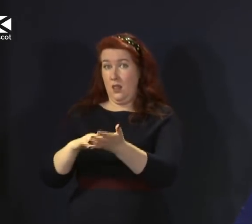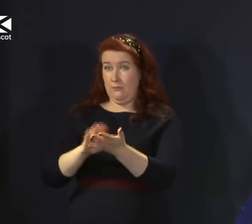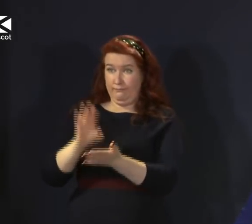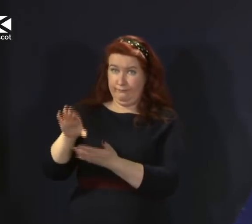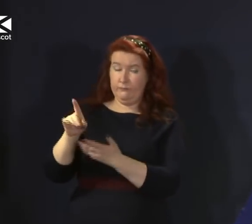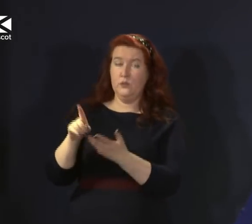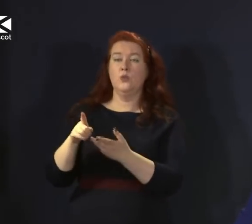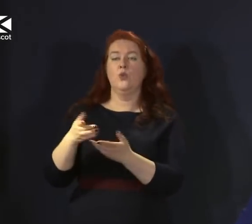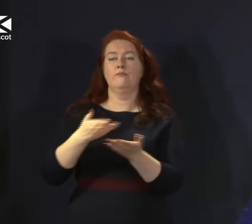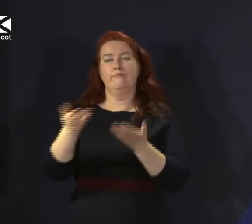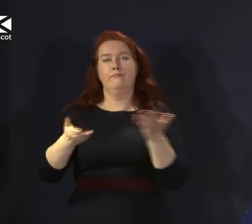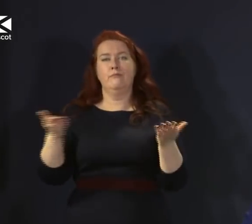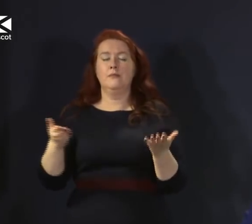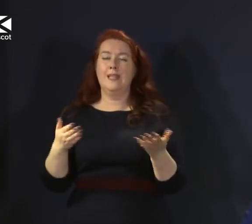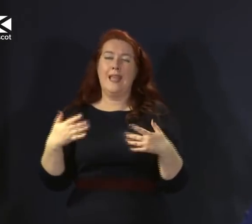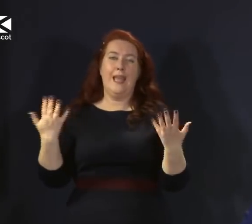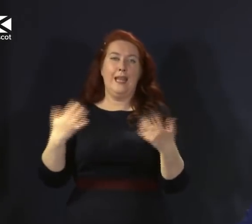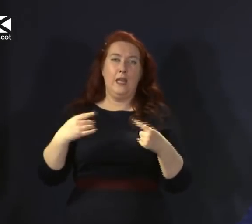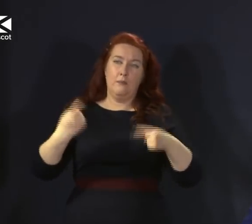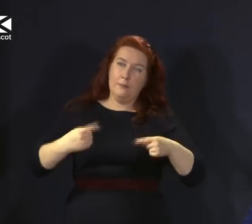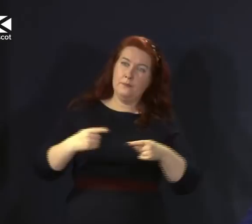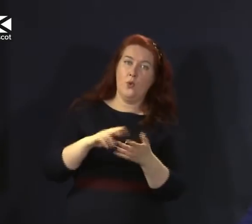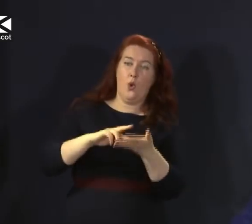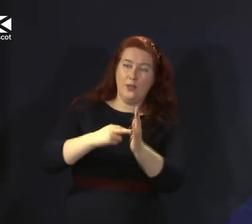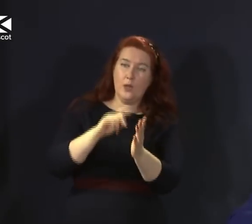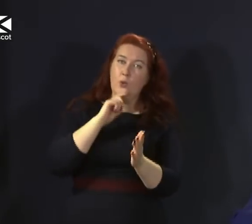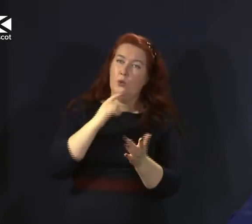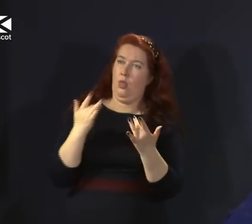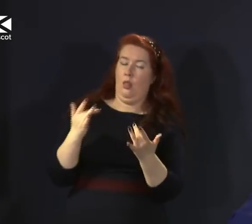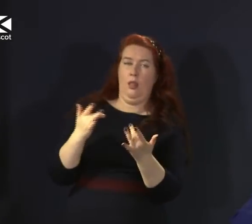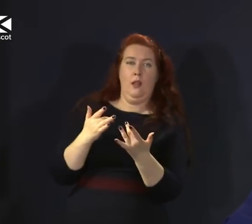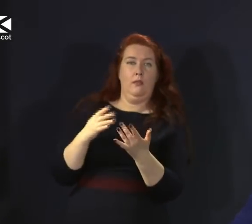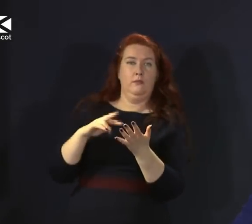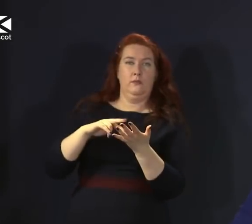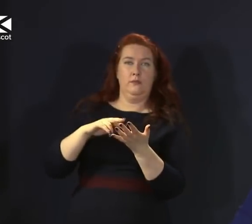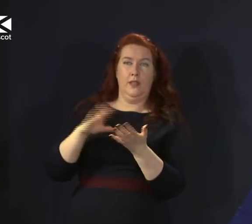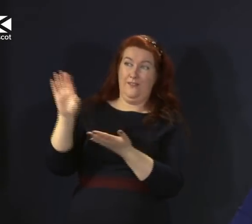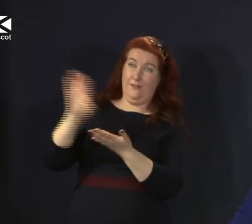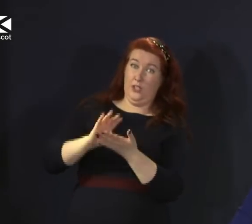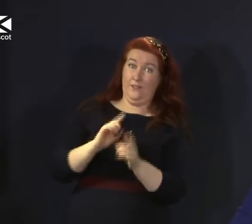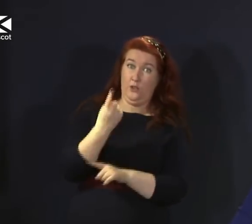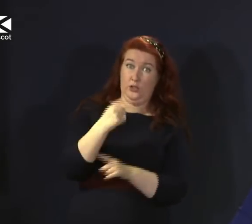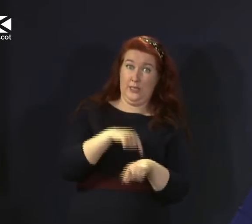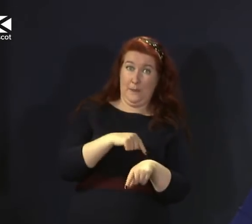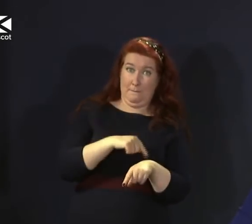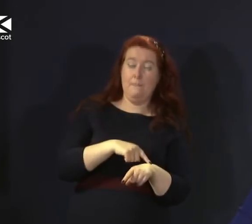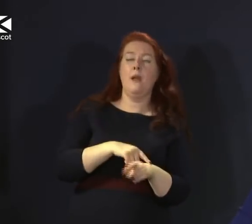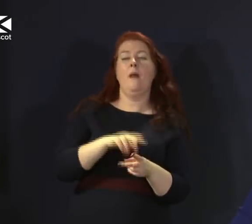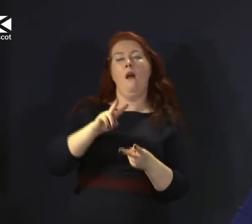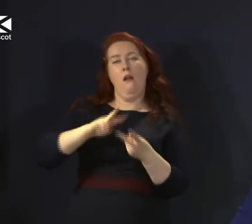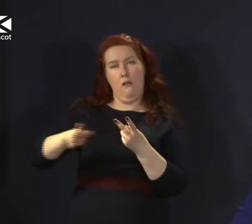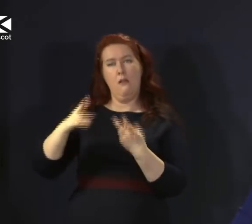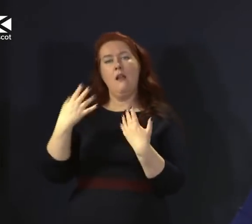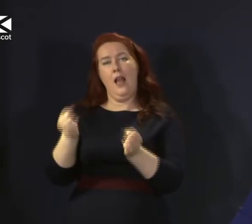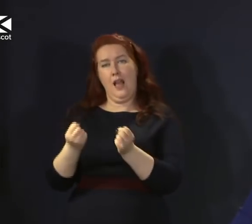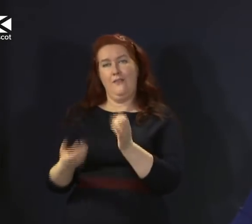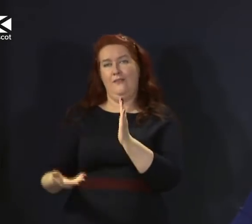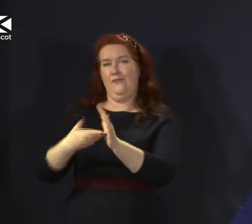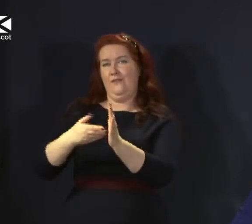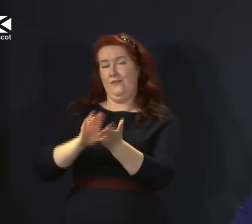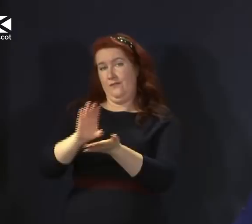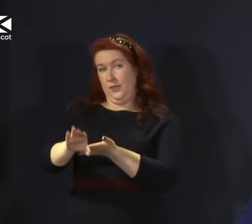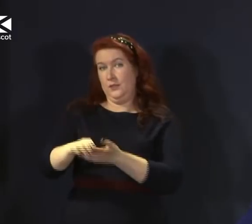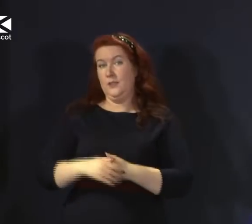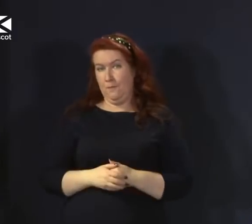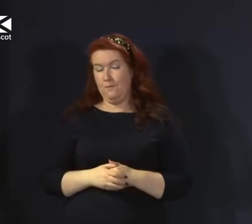eligible organisations that didn't receive funding in the first round. So there is some further financial support that is coming very